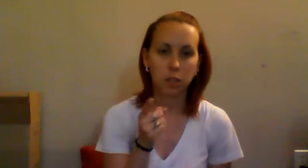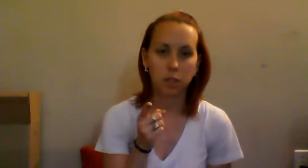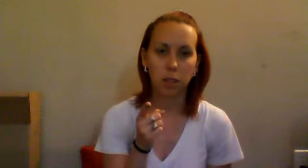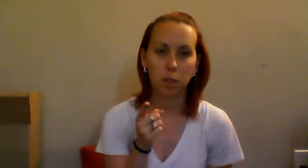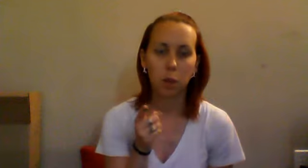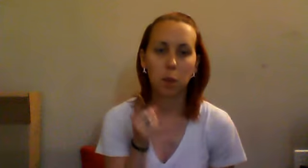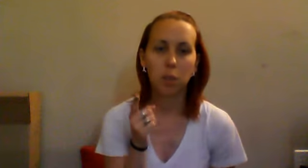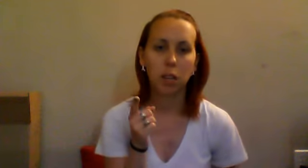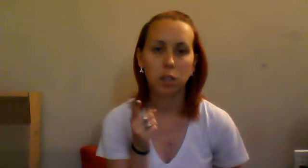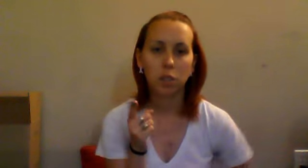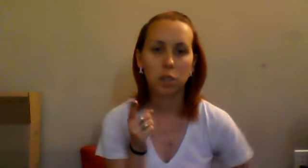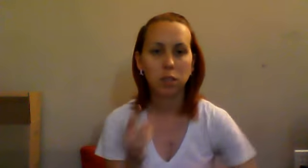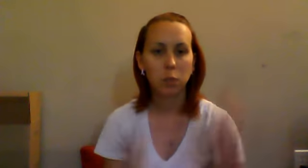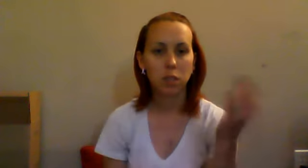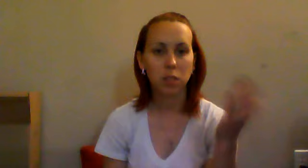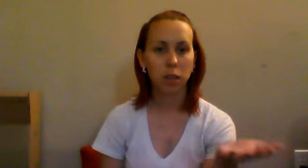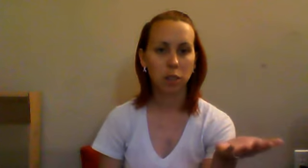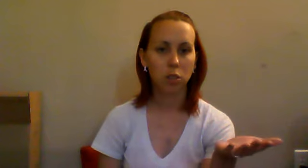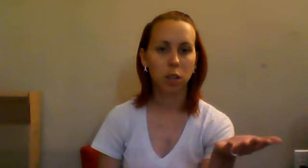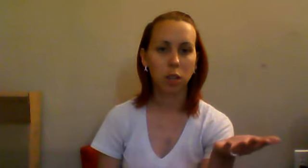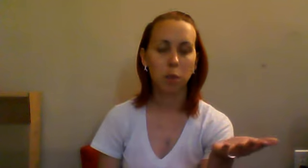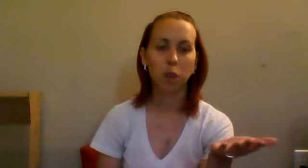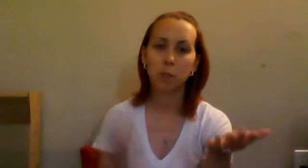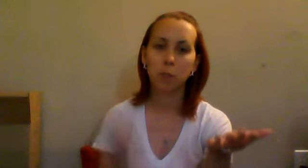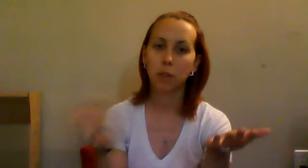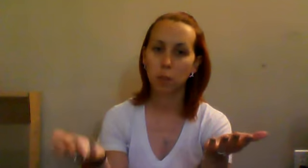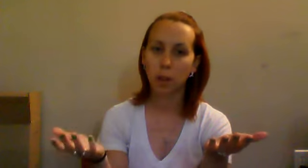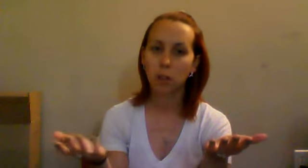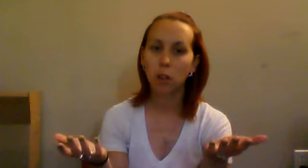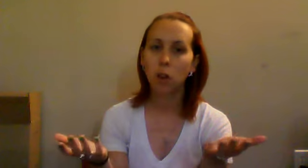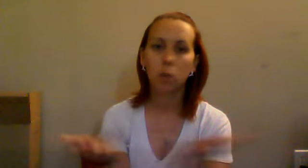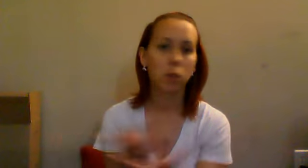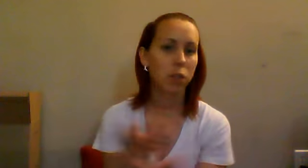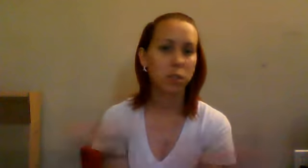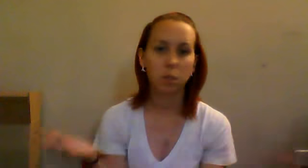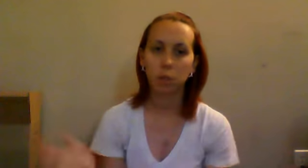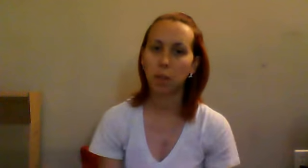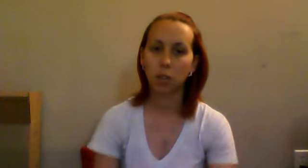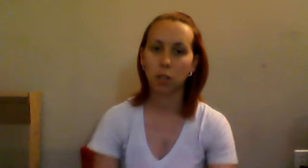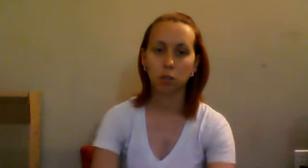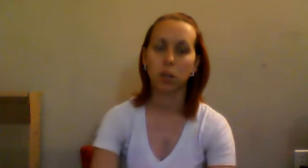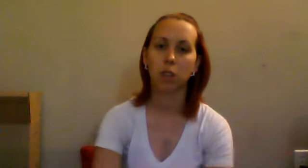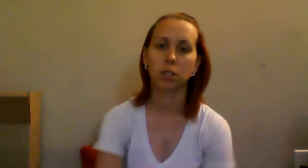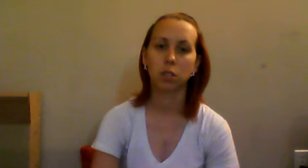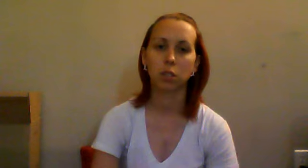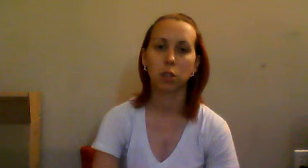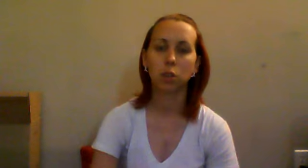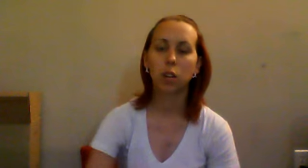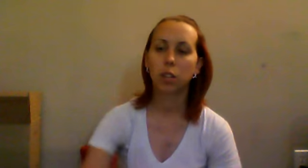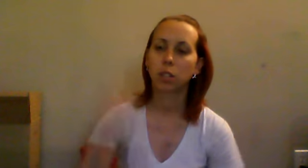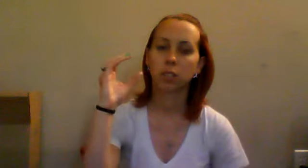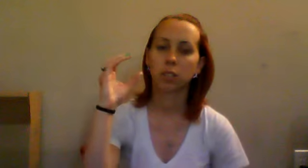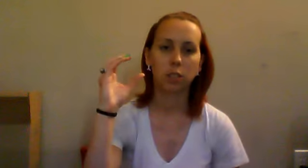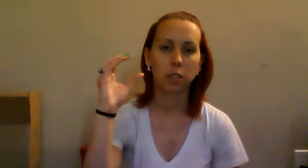interesting because you can specify that you're talking about a female or a male, or you can simply make it neutral cousin. So you're going to sign the letter